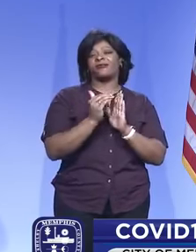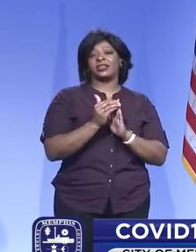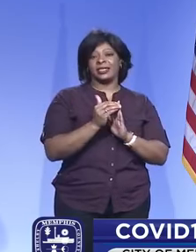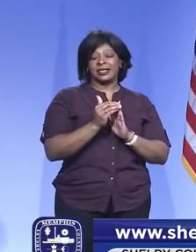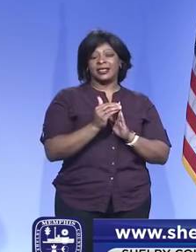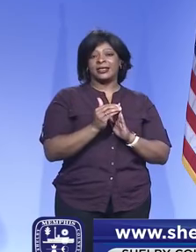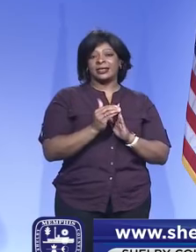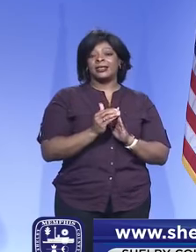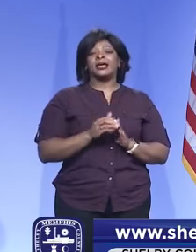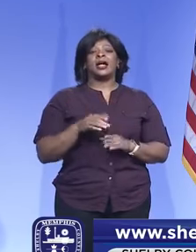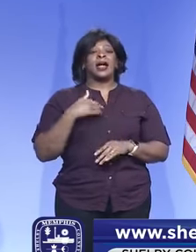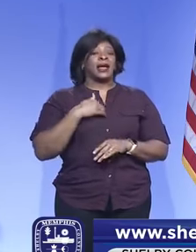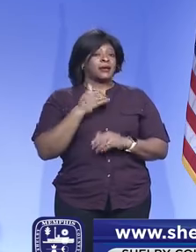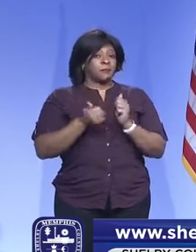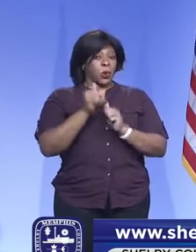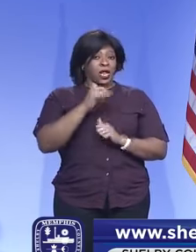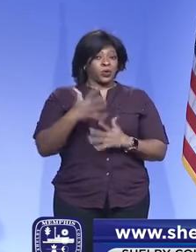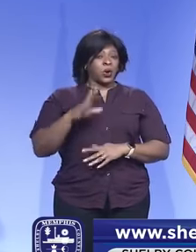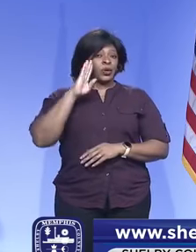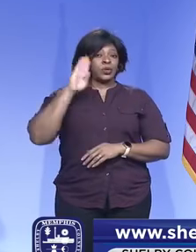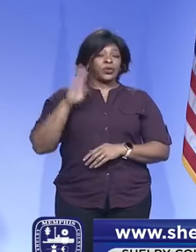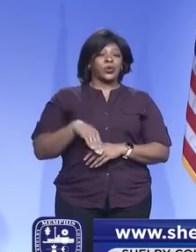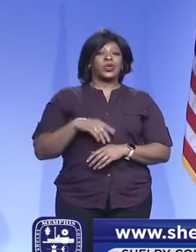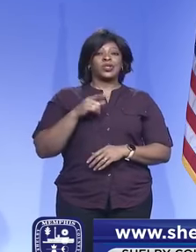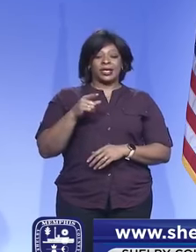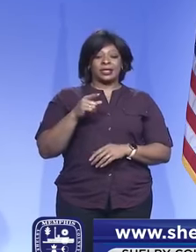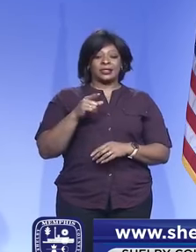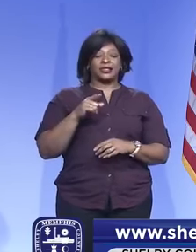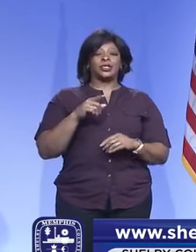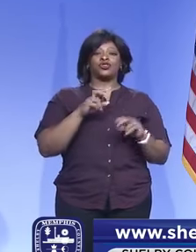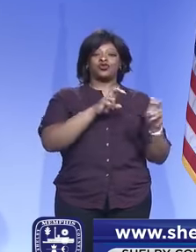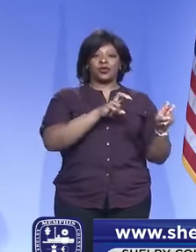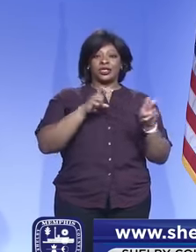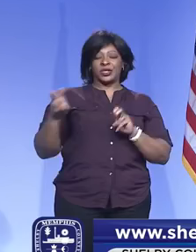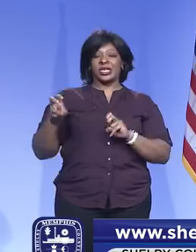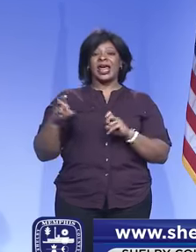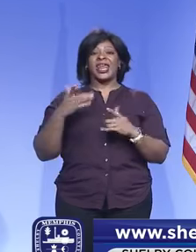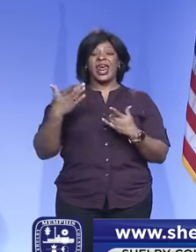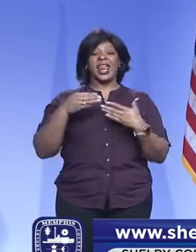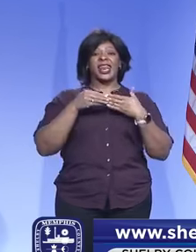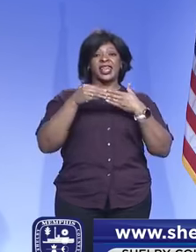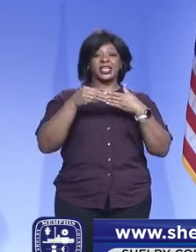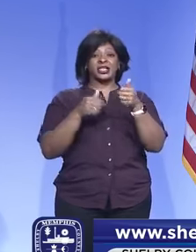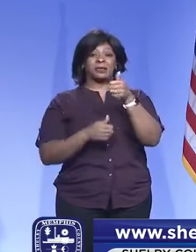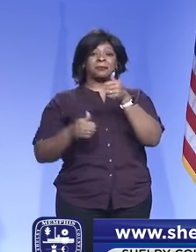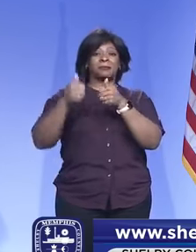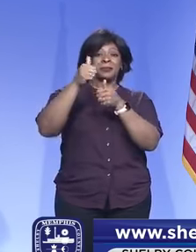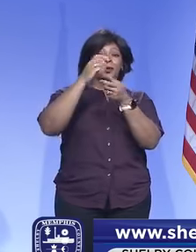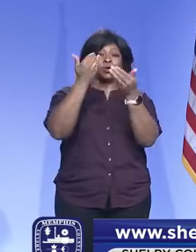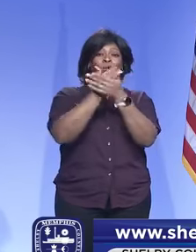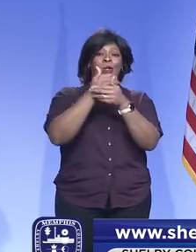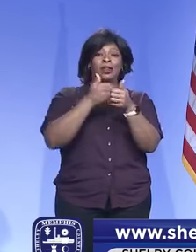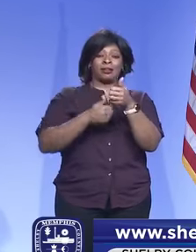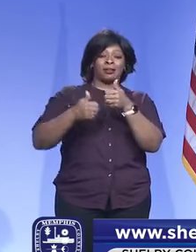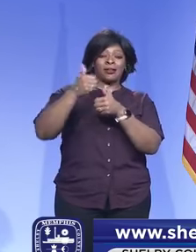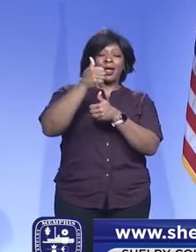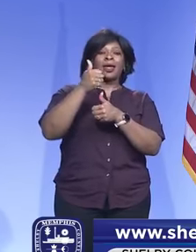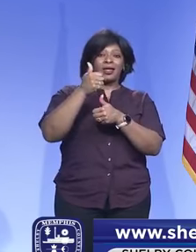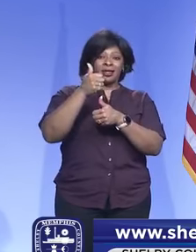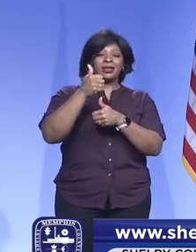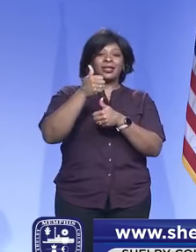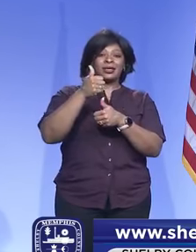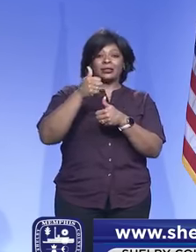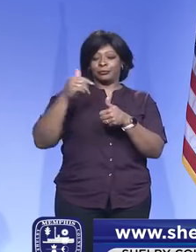then, as you're likely aware, there's a transition of the leadership in the Restaurant Association. So I have an